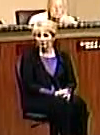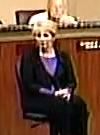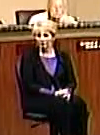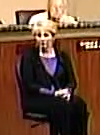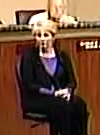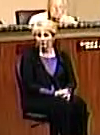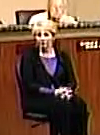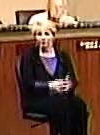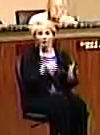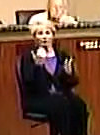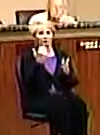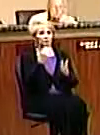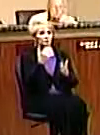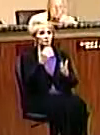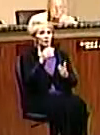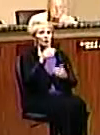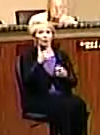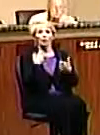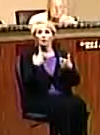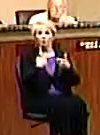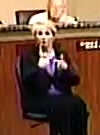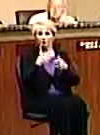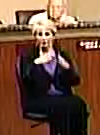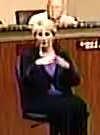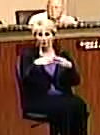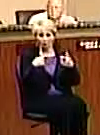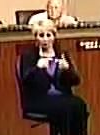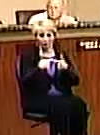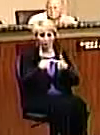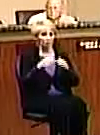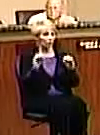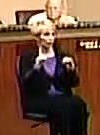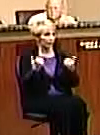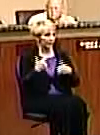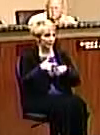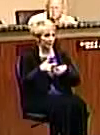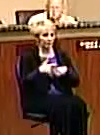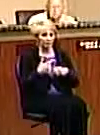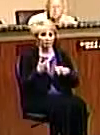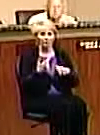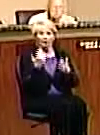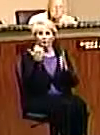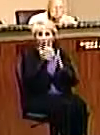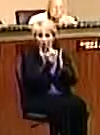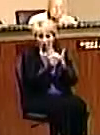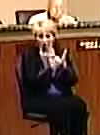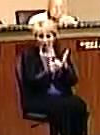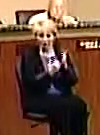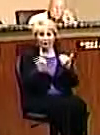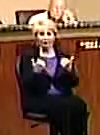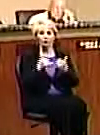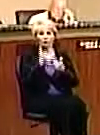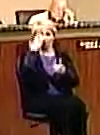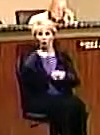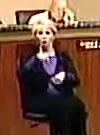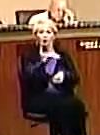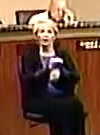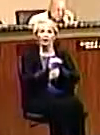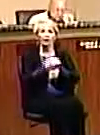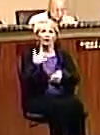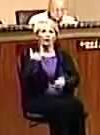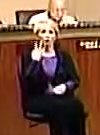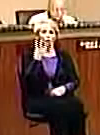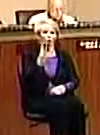Consent agenda, Sally. No, municipal power. Nothing at this time. Our consent agenda. Mm-hmm. The consent agenda before you tonight has